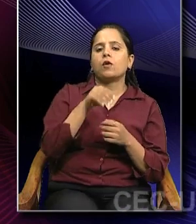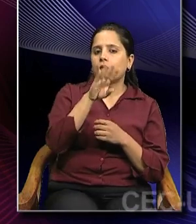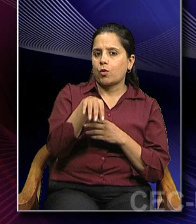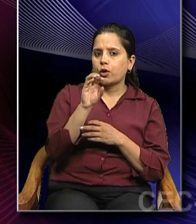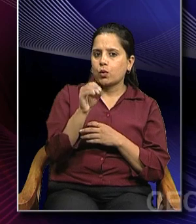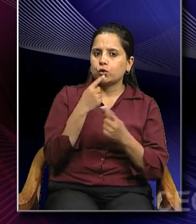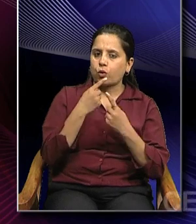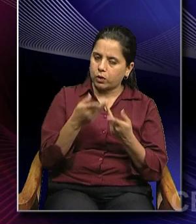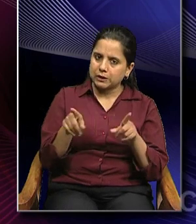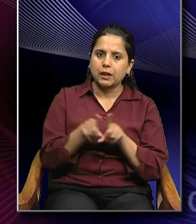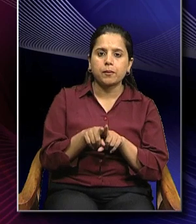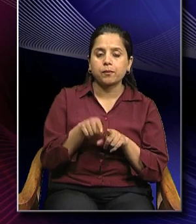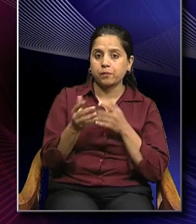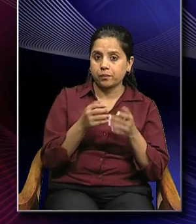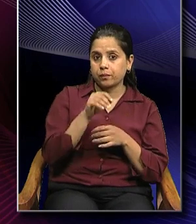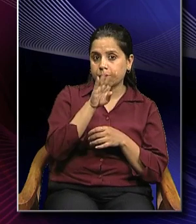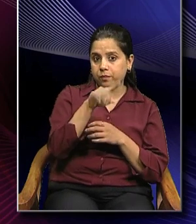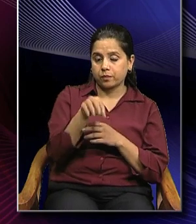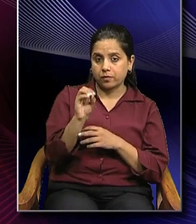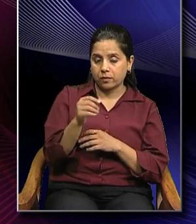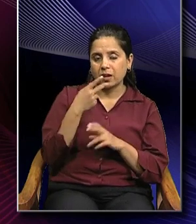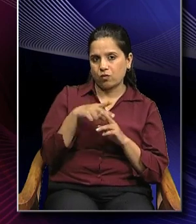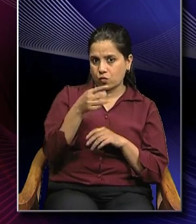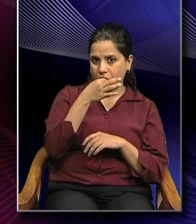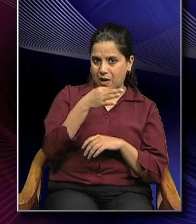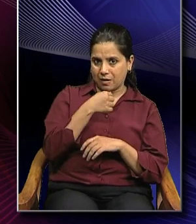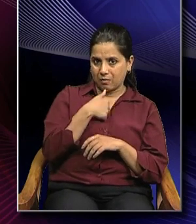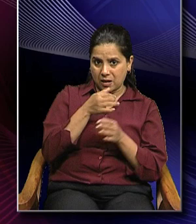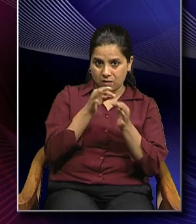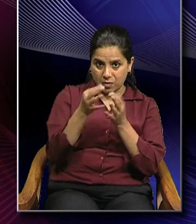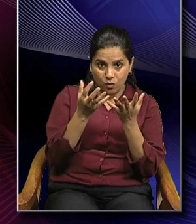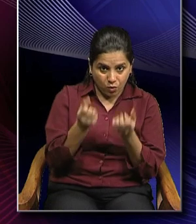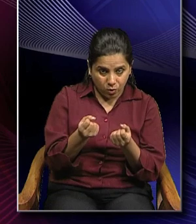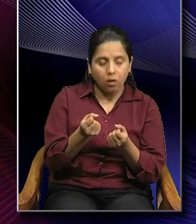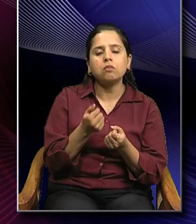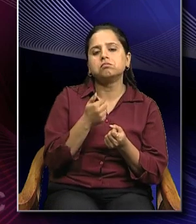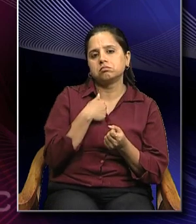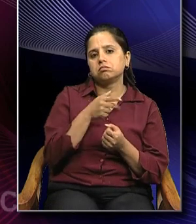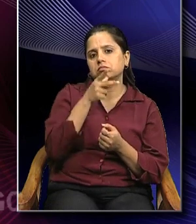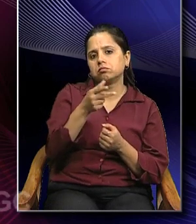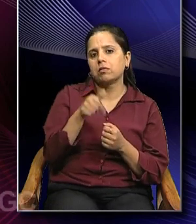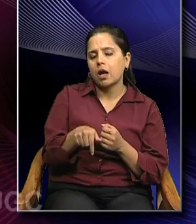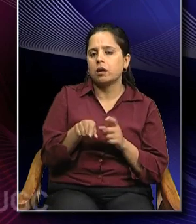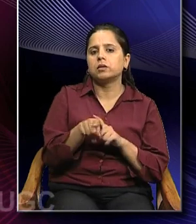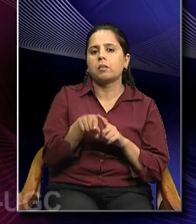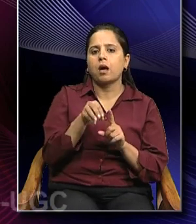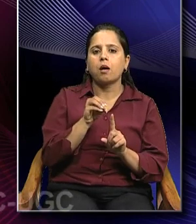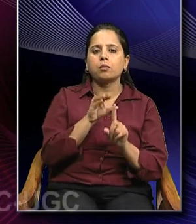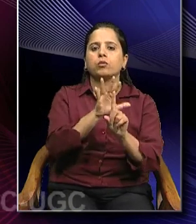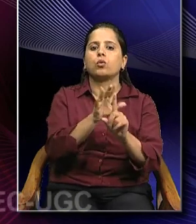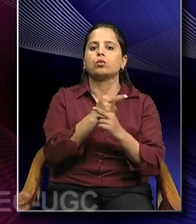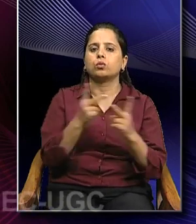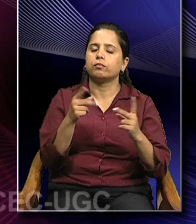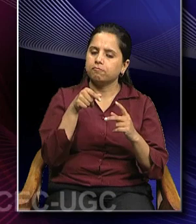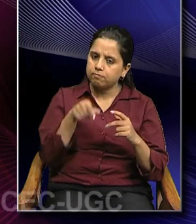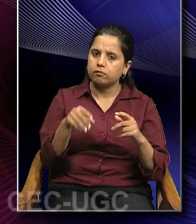about. So, marketing 4.0, if you ask me to explain, I would say that it is an approach which combines